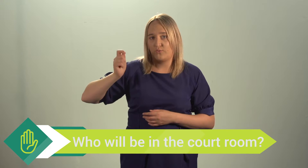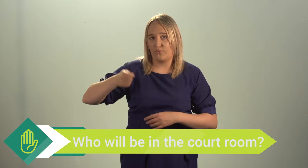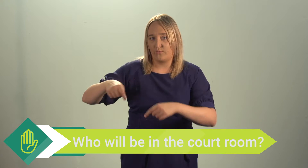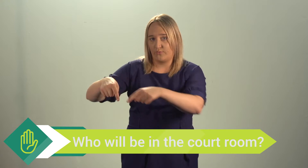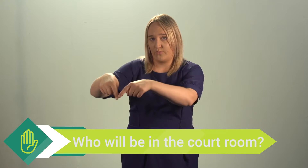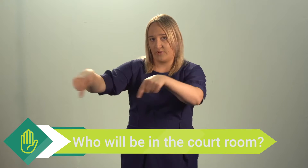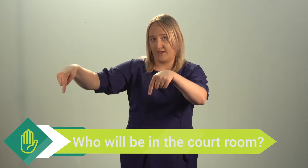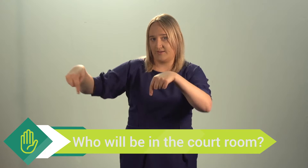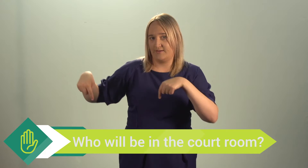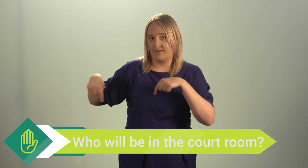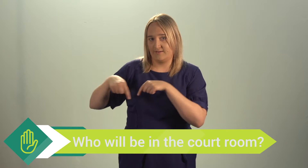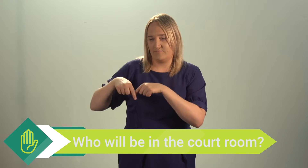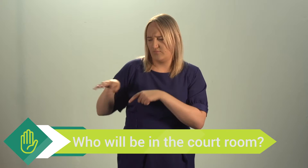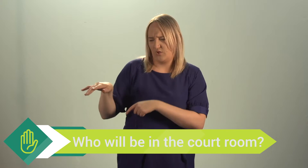Who will be in the courtroom?